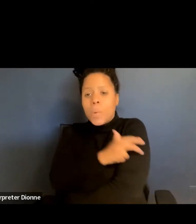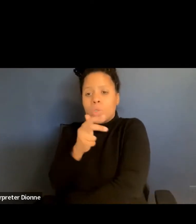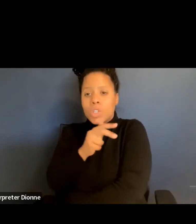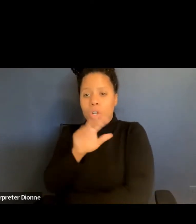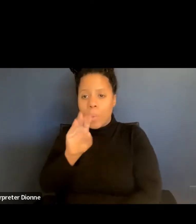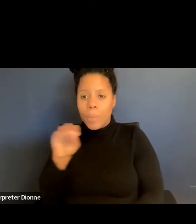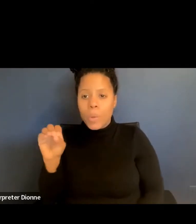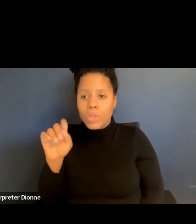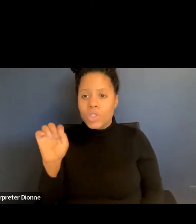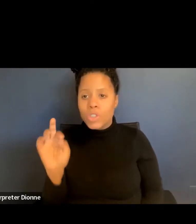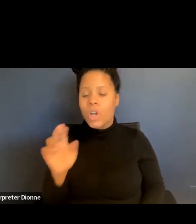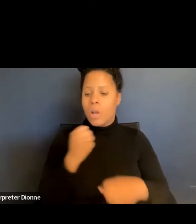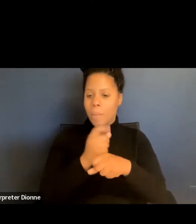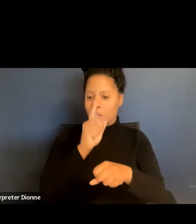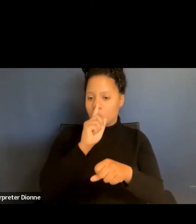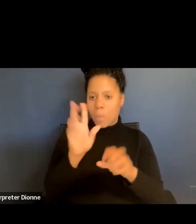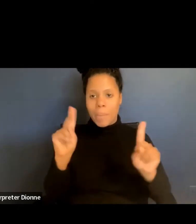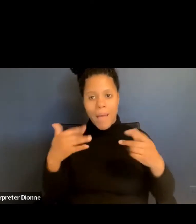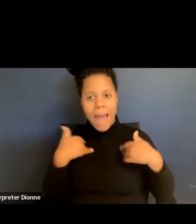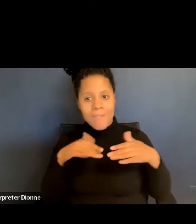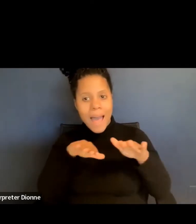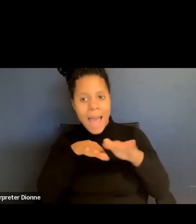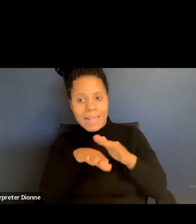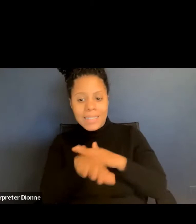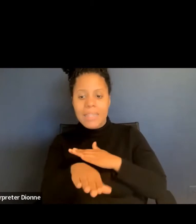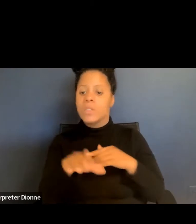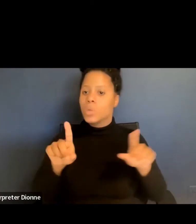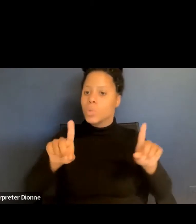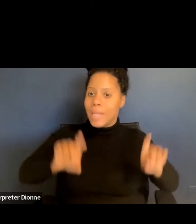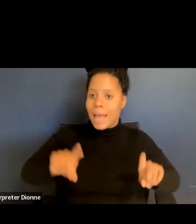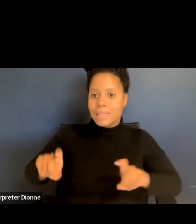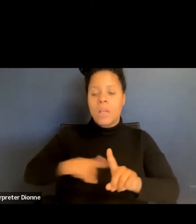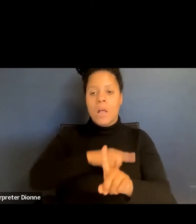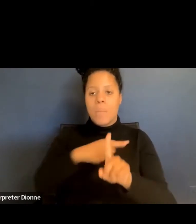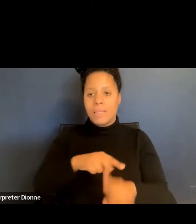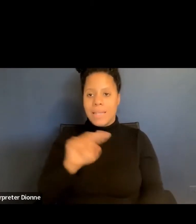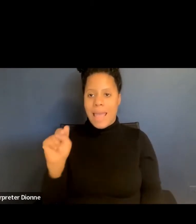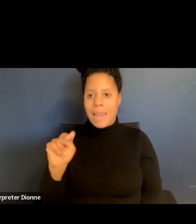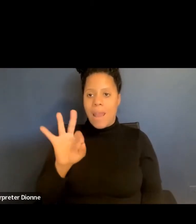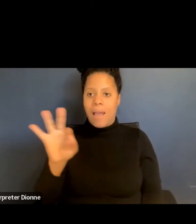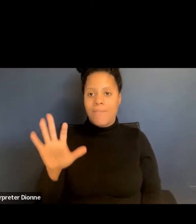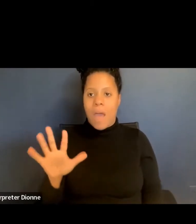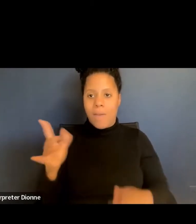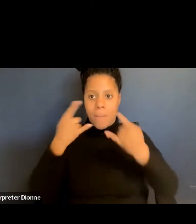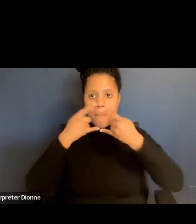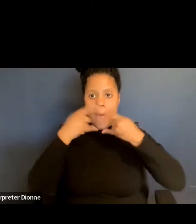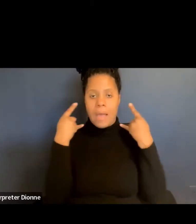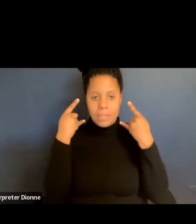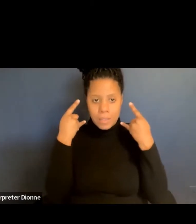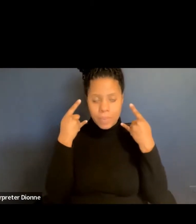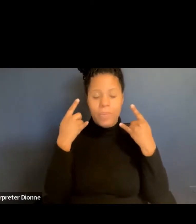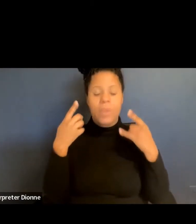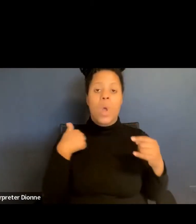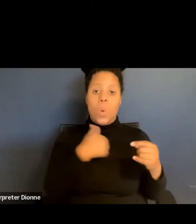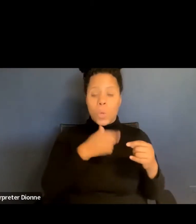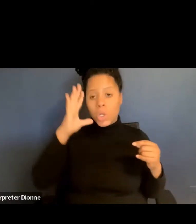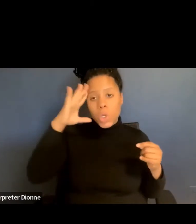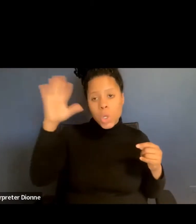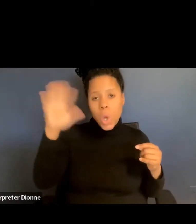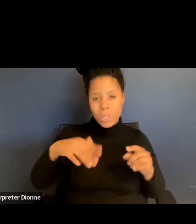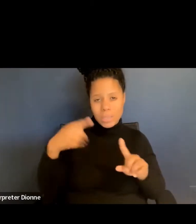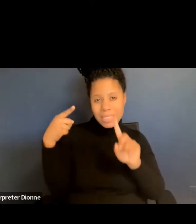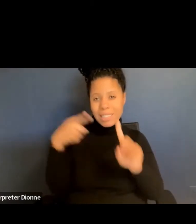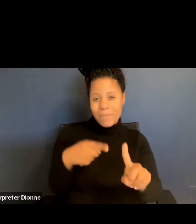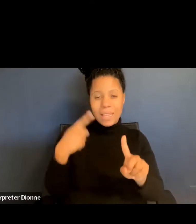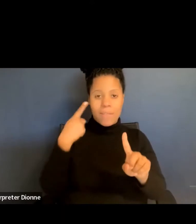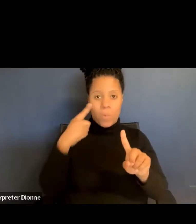ensuring access to tests and N95 masks. We know, particularly for the communities that